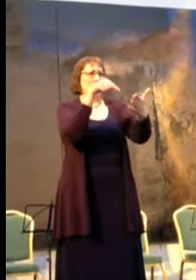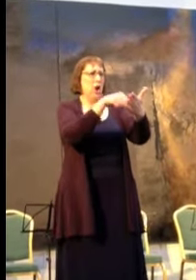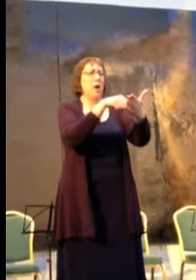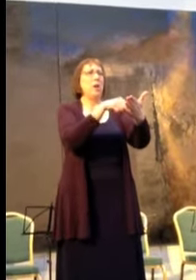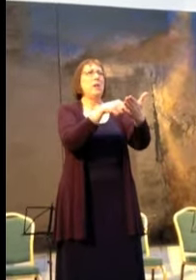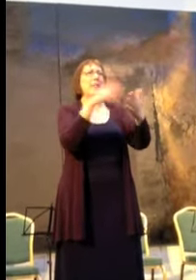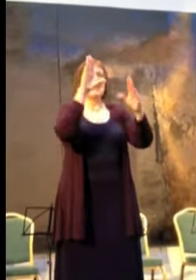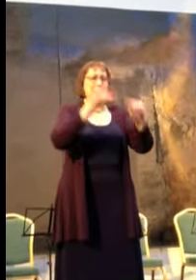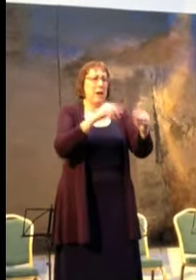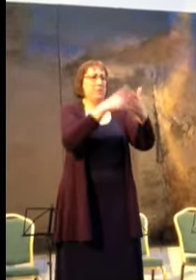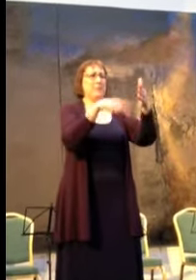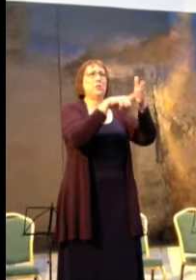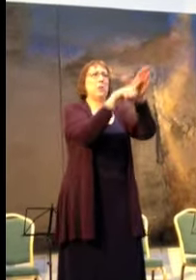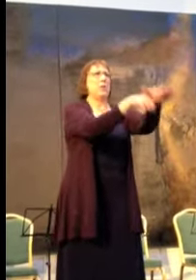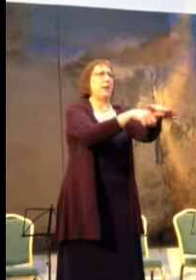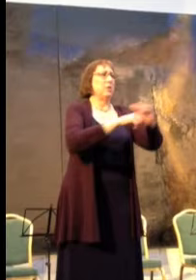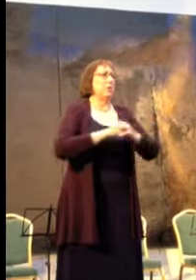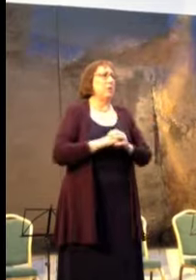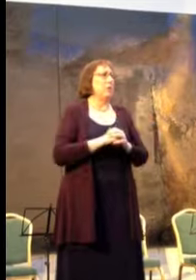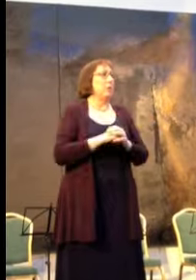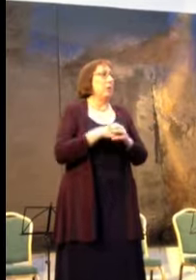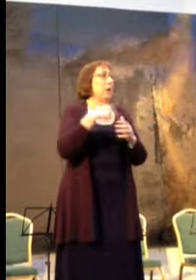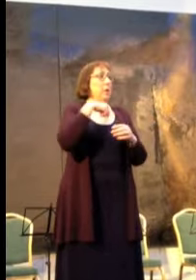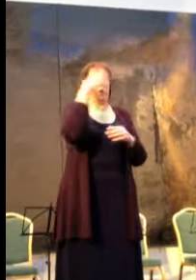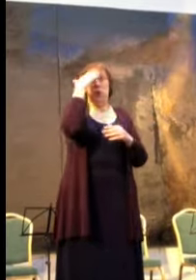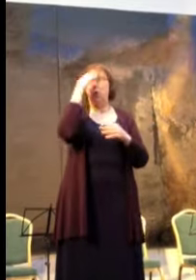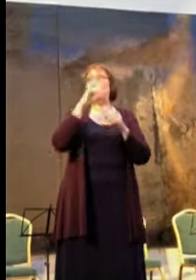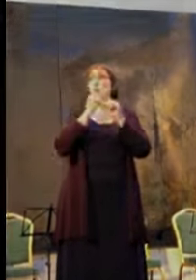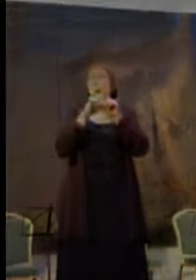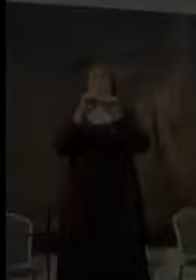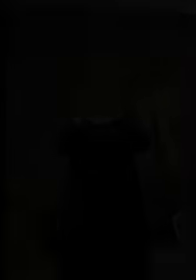administration, which is important. And we know from the regular reports of the Equality Authority